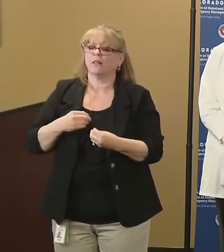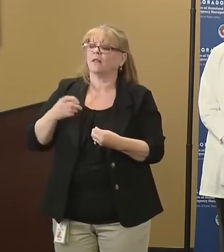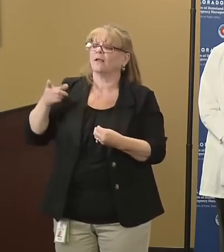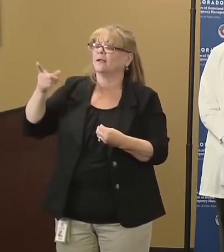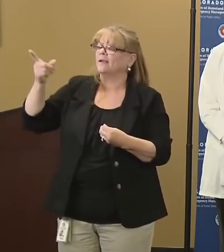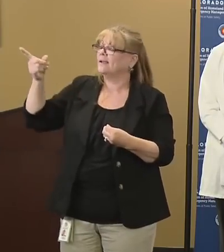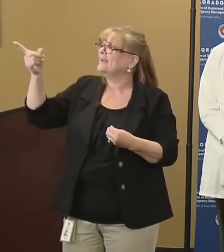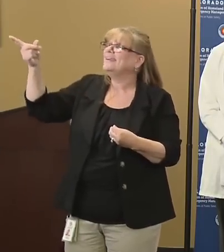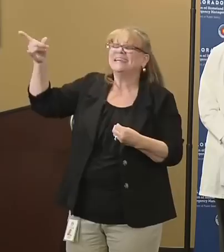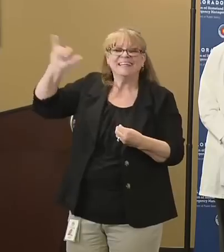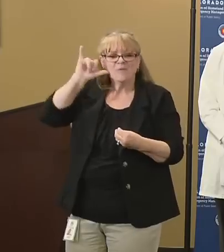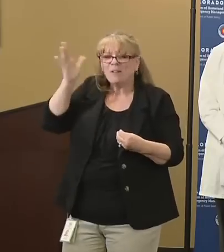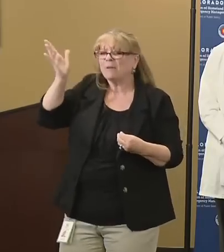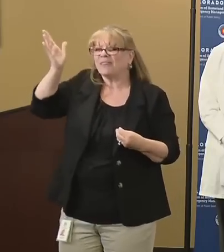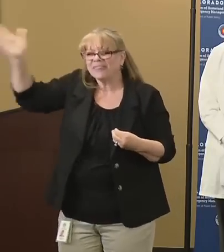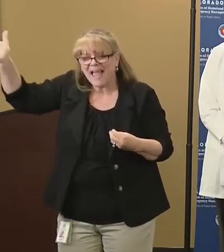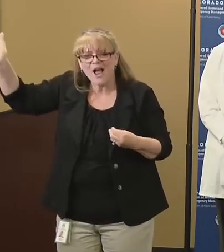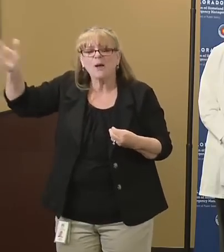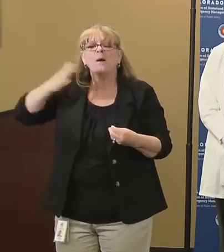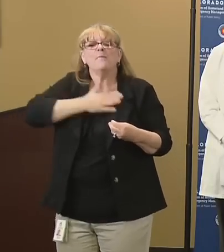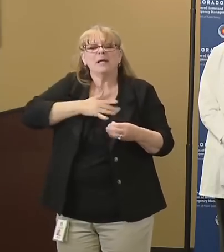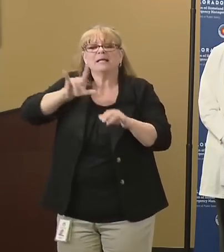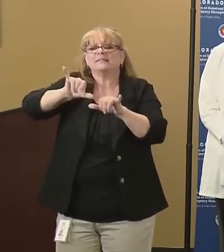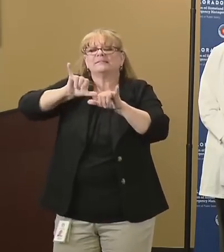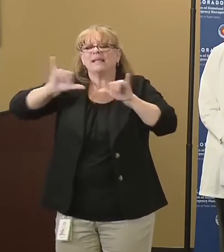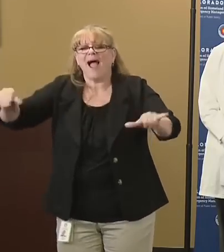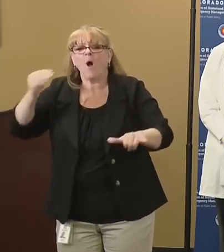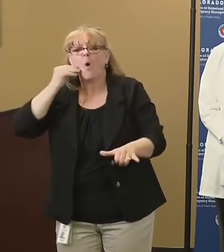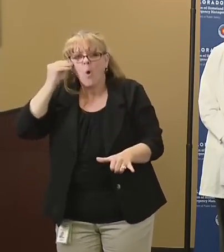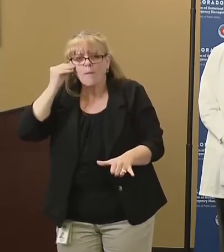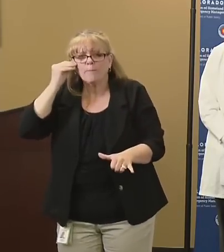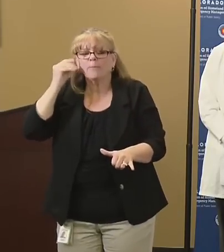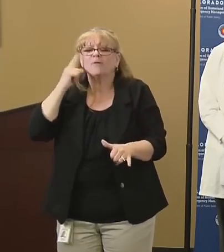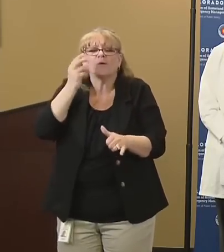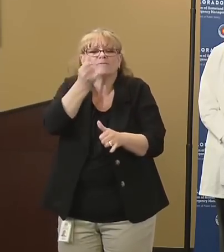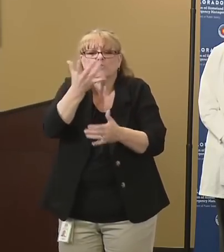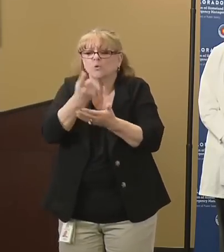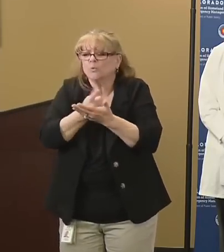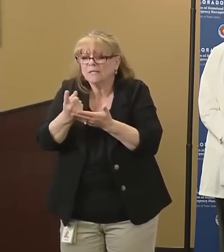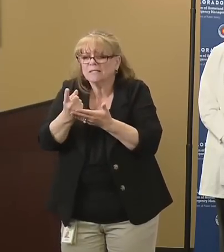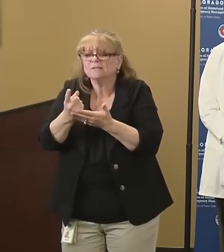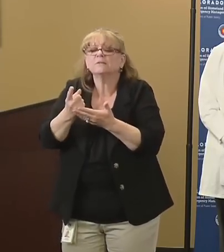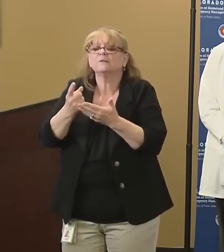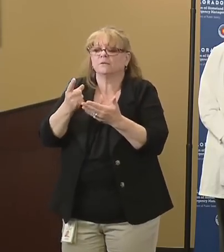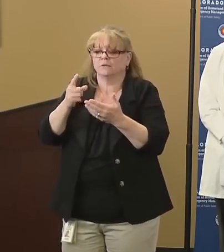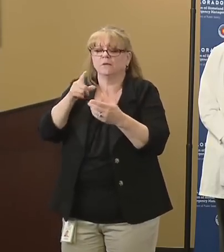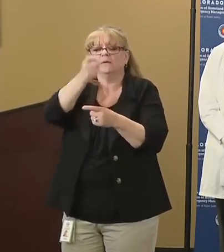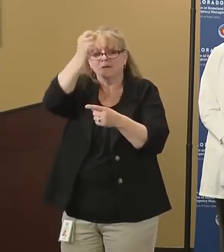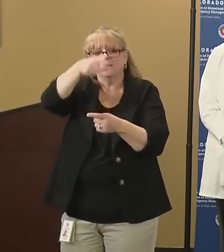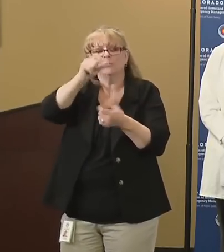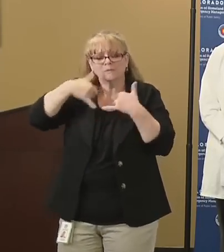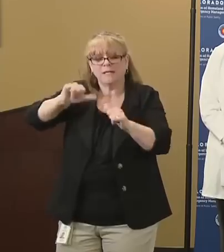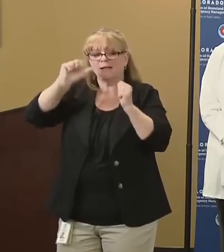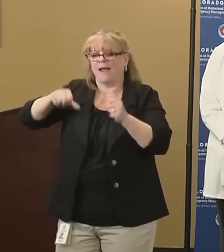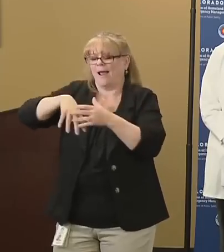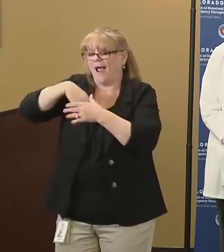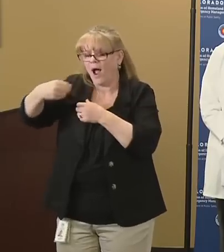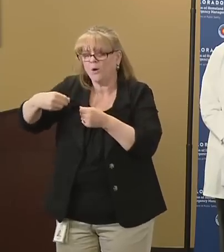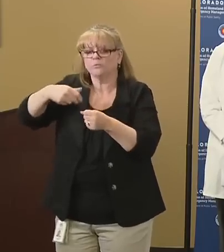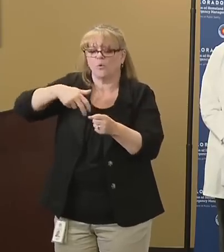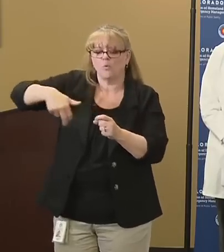visit some of these areas and just recreate in our neighborhoods to the extent you need to. Again, walking your dog, you